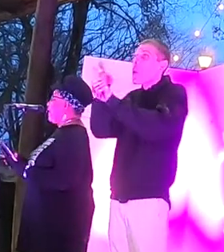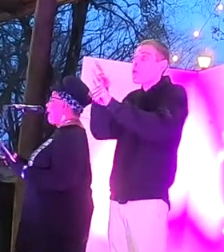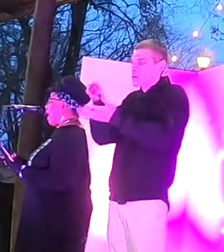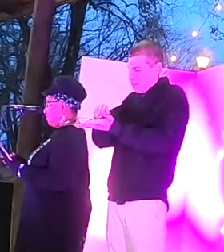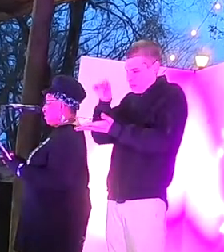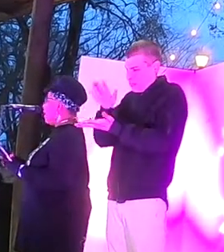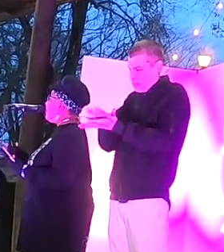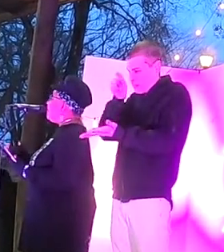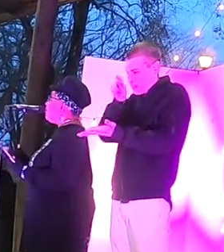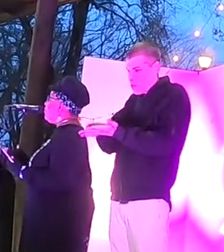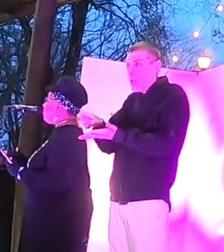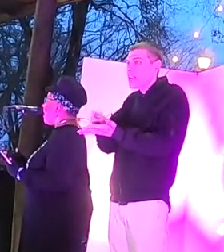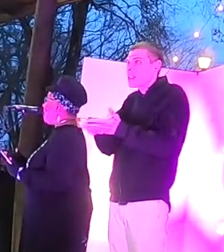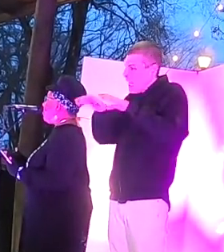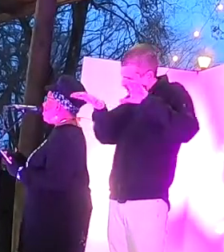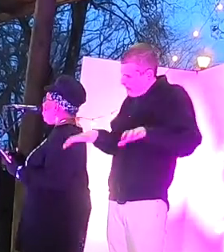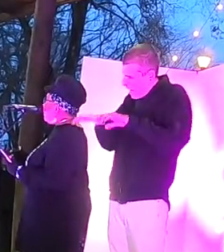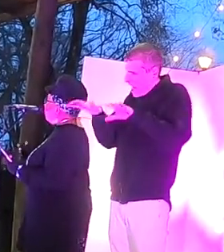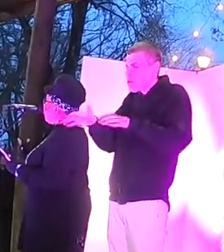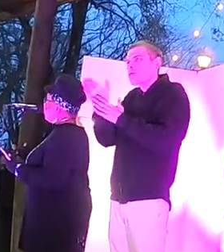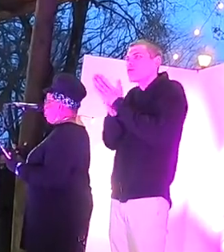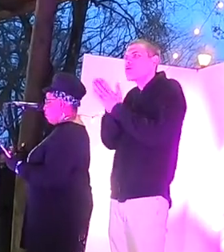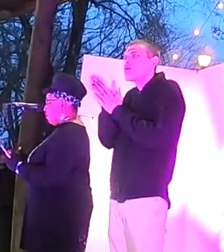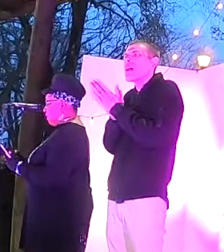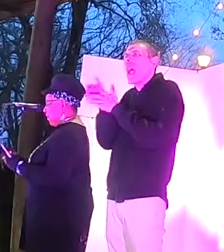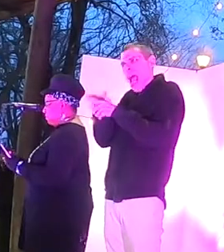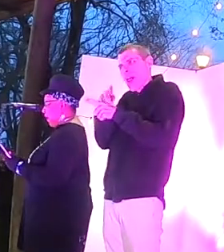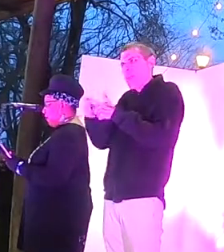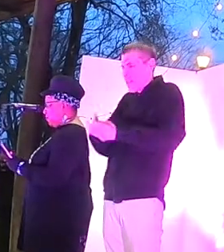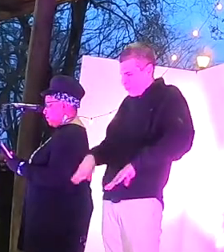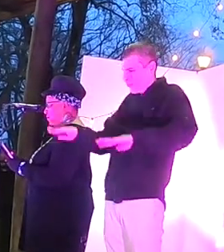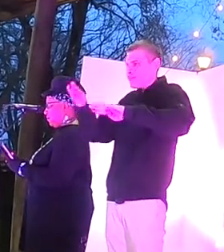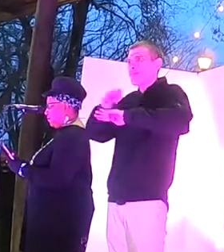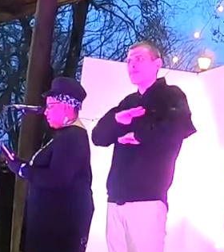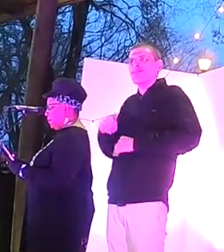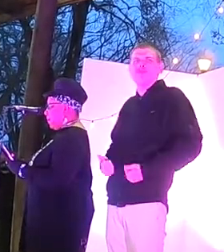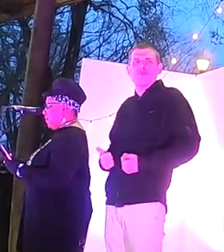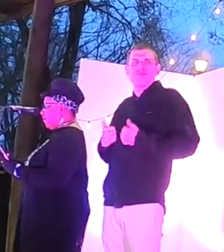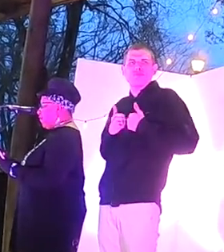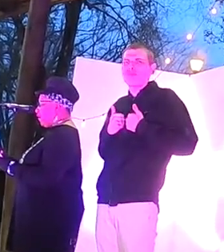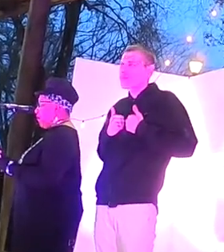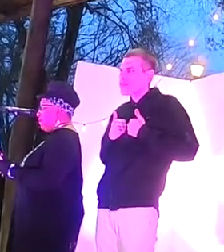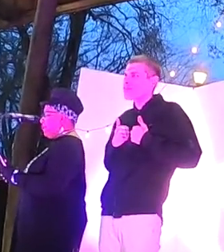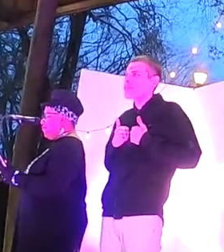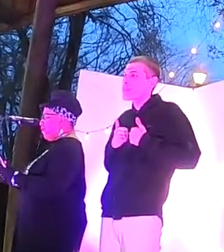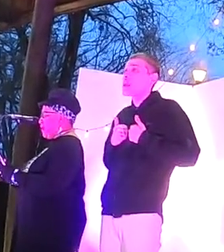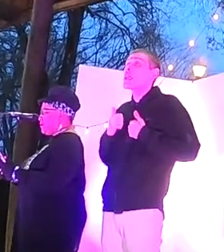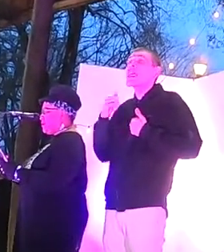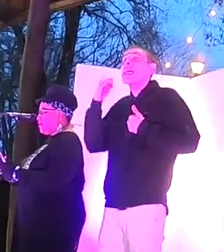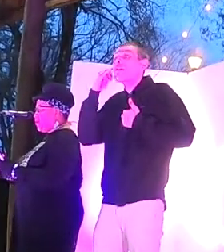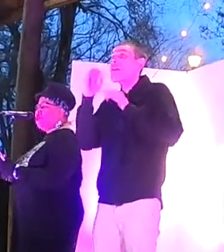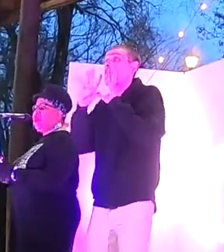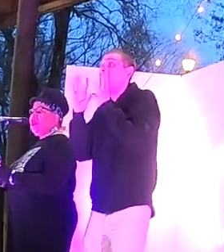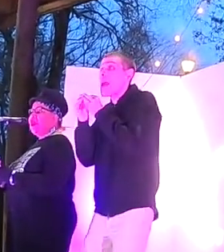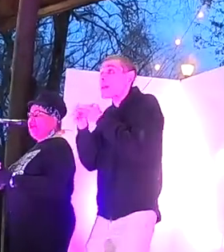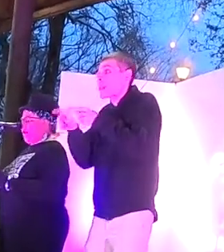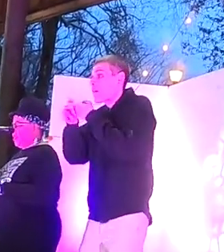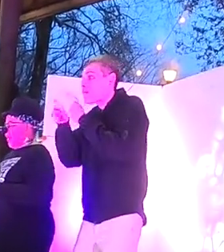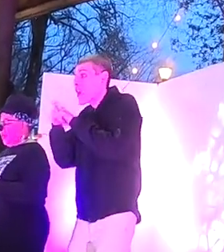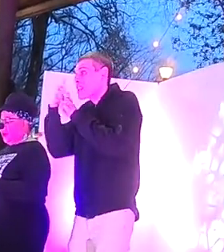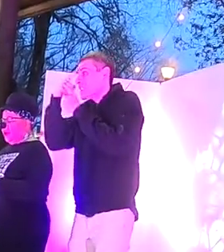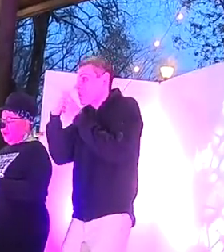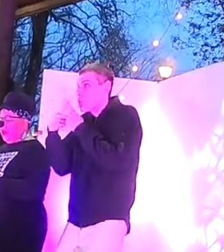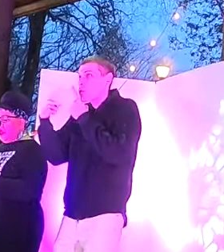strive to take action and live your life with much more satisfaction. If your family and friends disagree